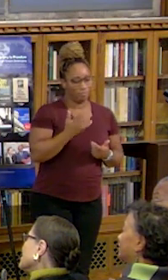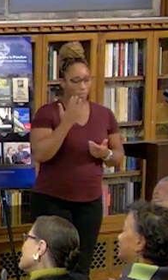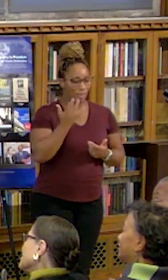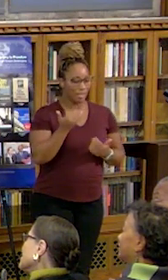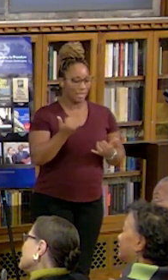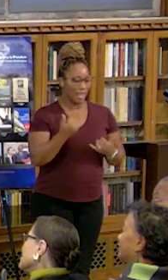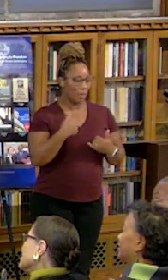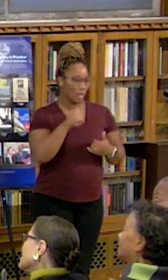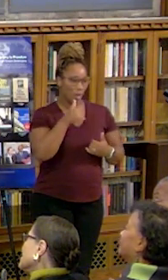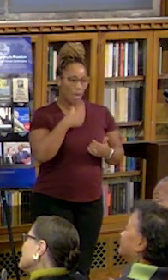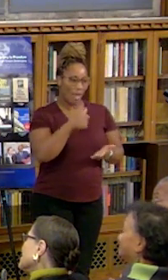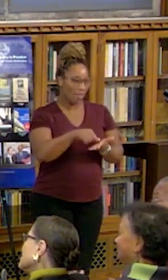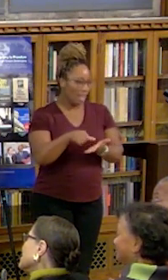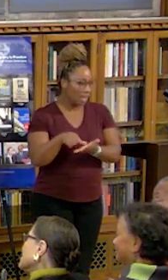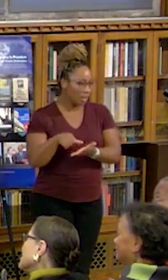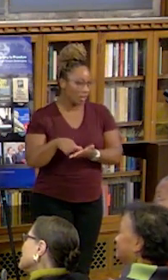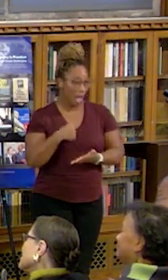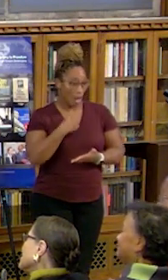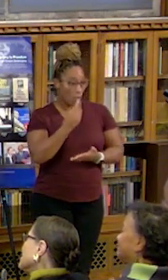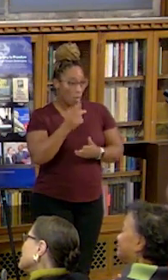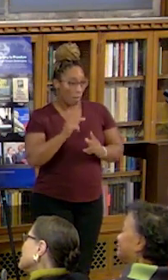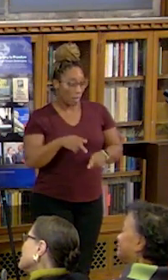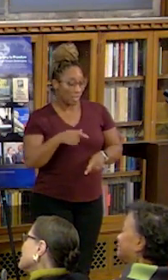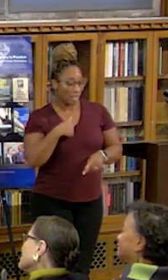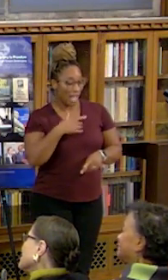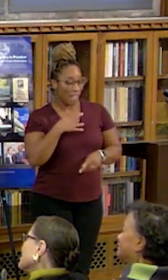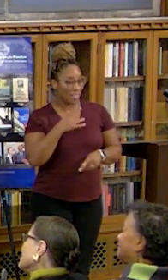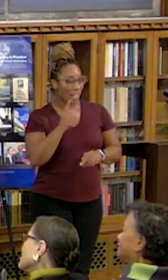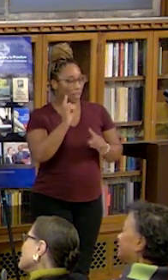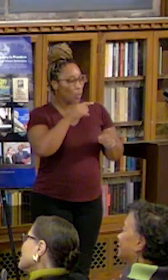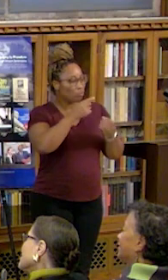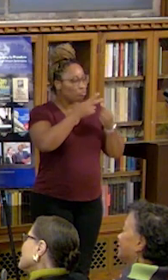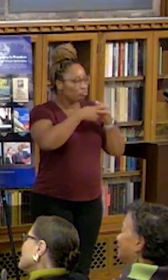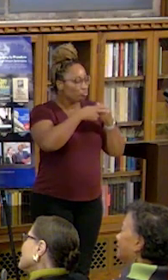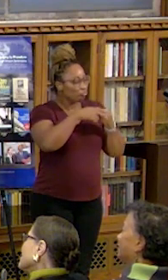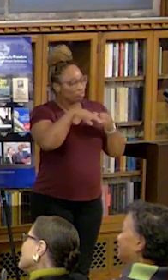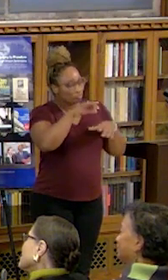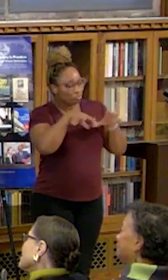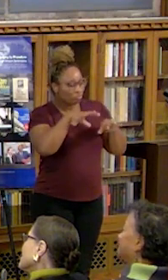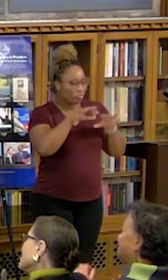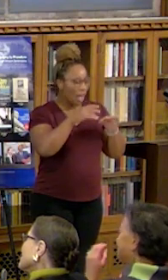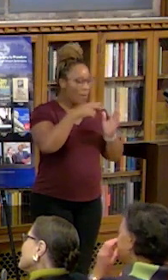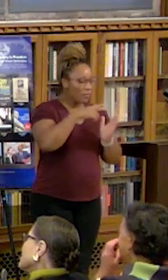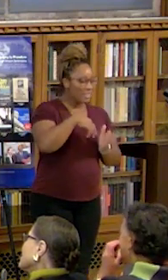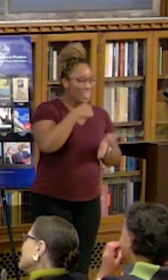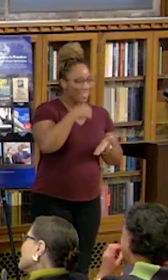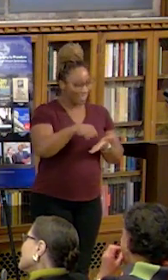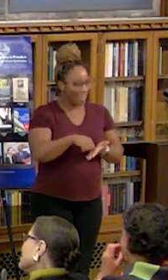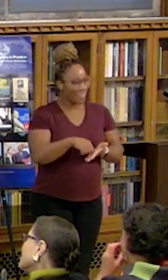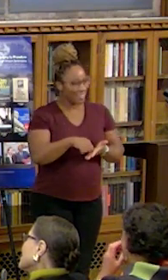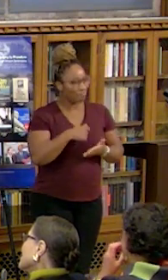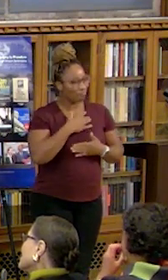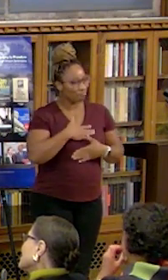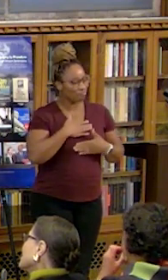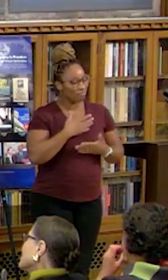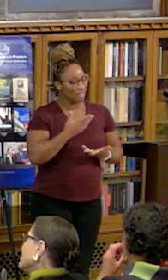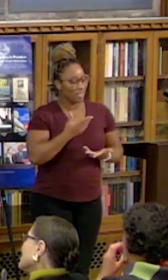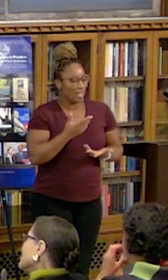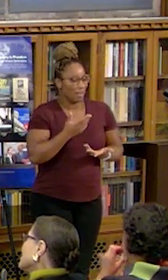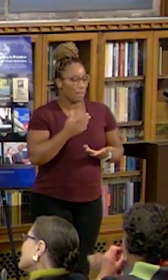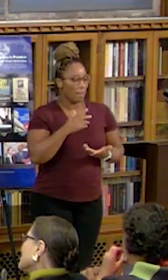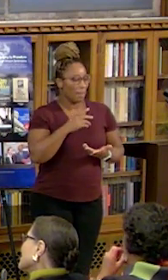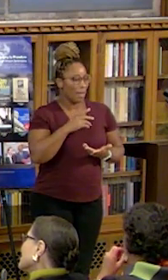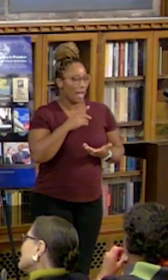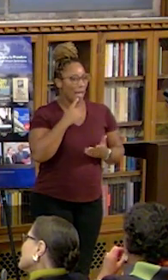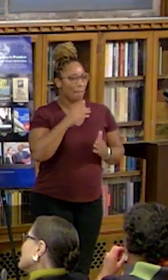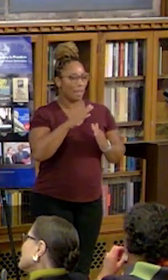we now don't have those letters I'm one of those people that like going to the archives and going in the boxes and reading the letters and that's the I'm I'm